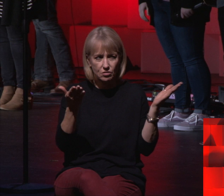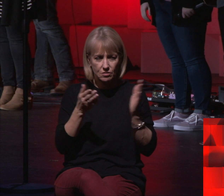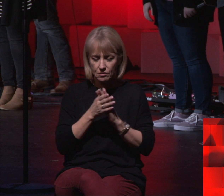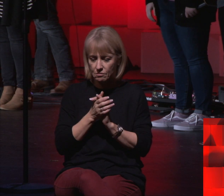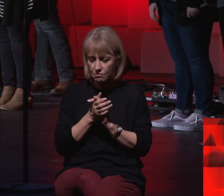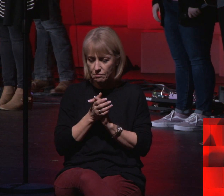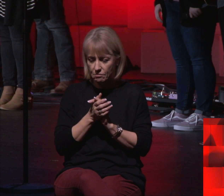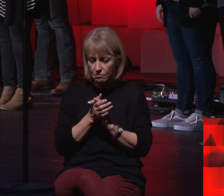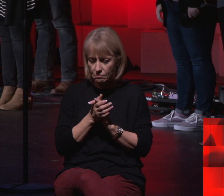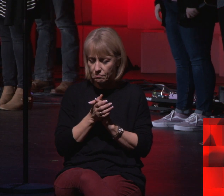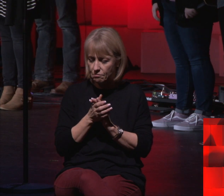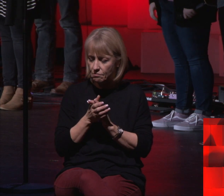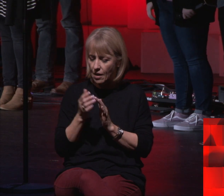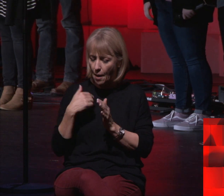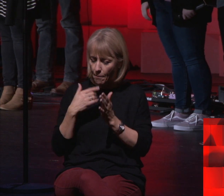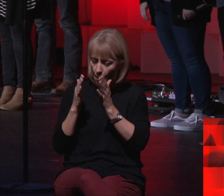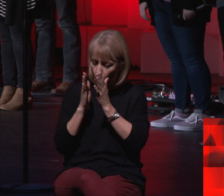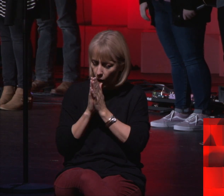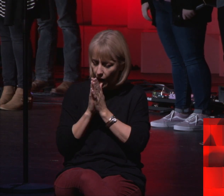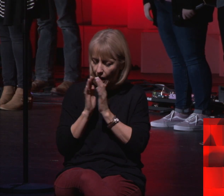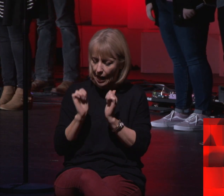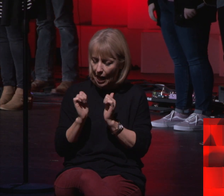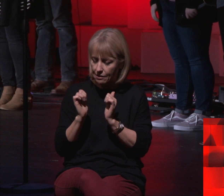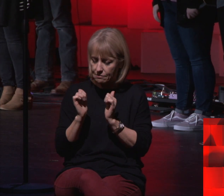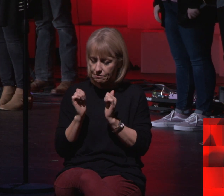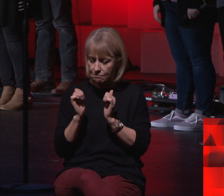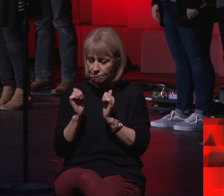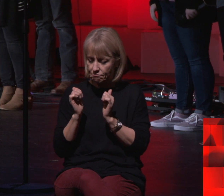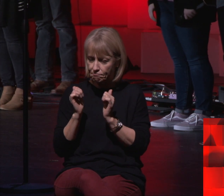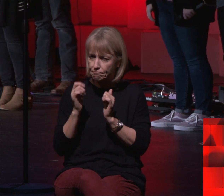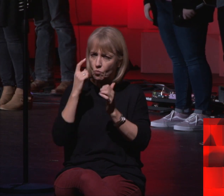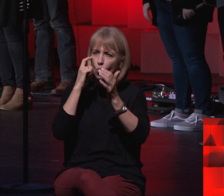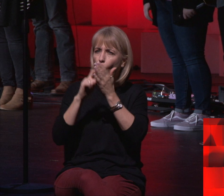stores, I pray that we would see people the way you do.